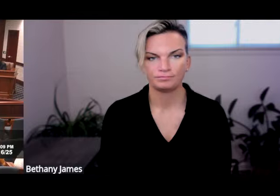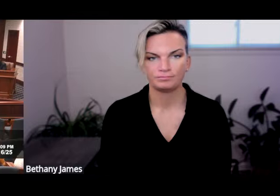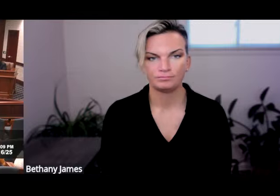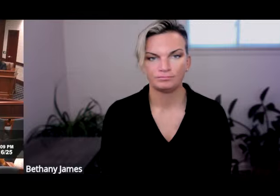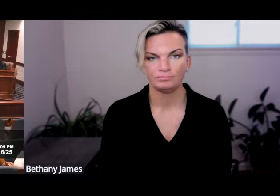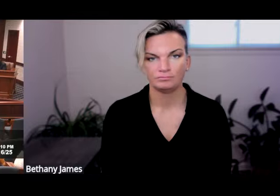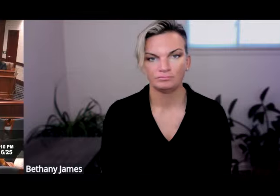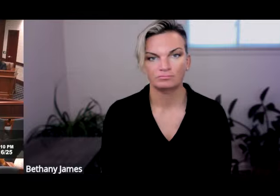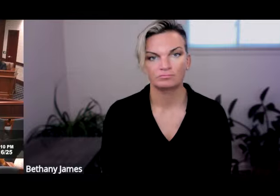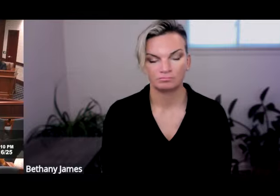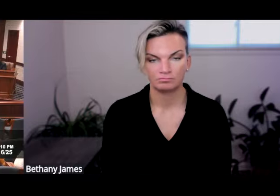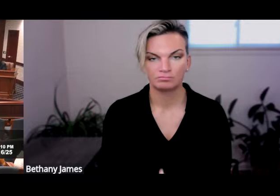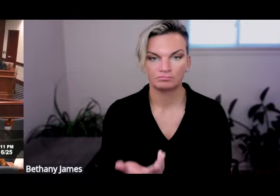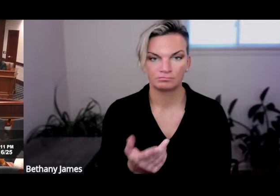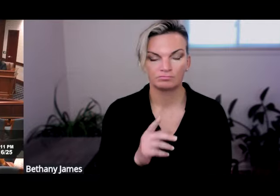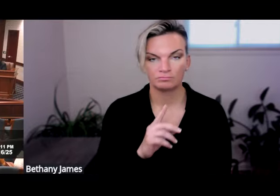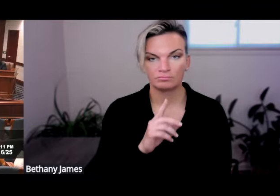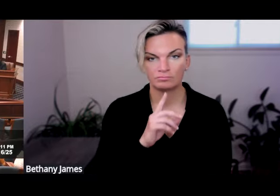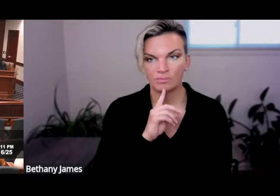that.